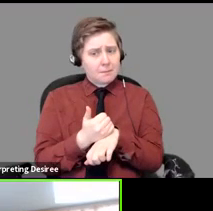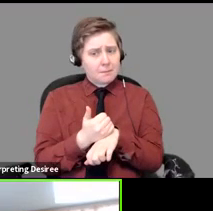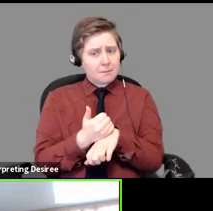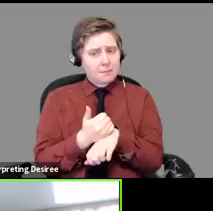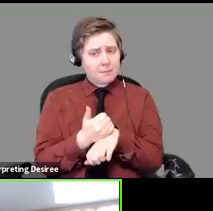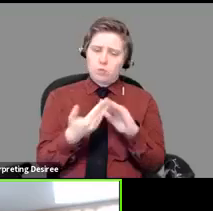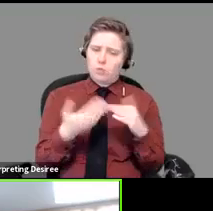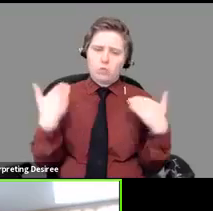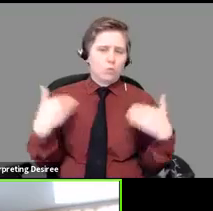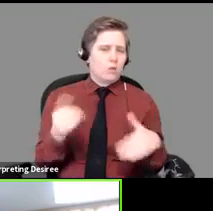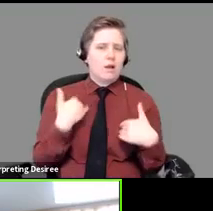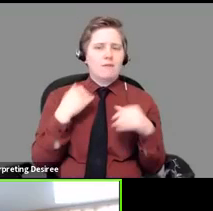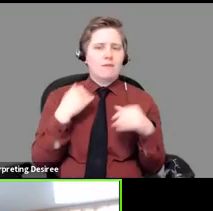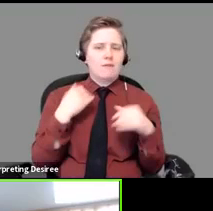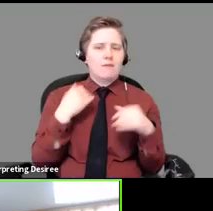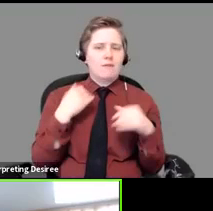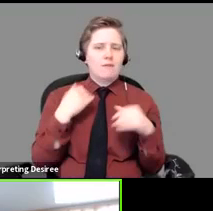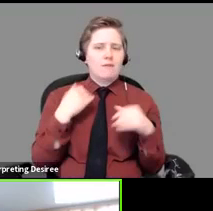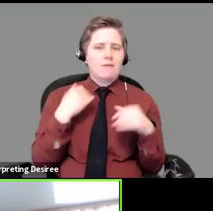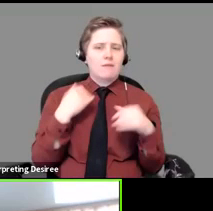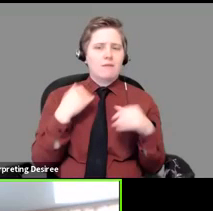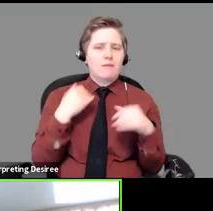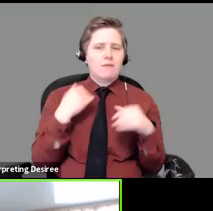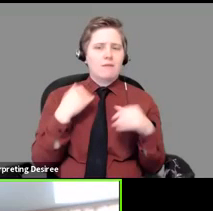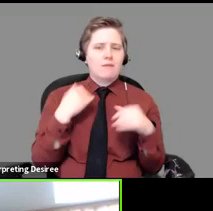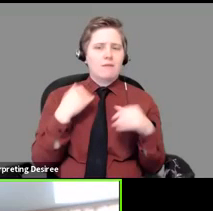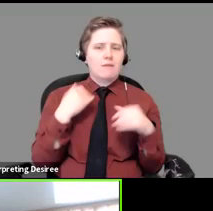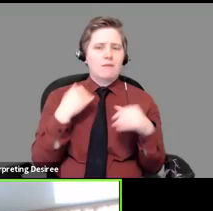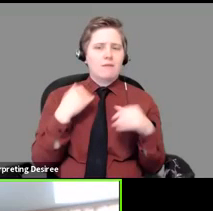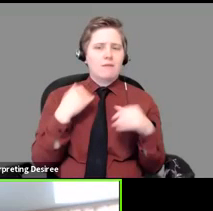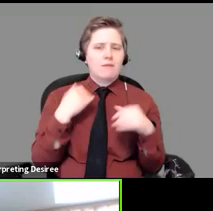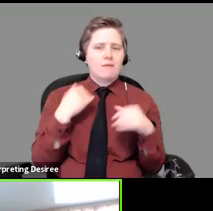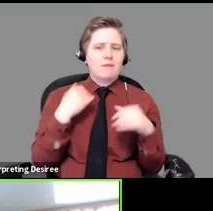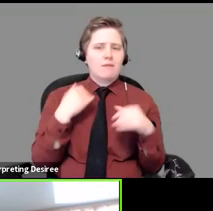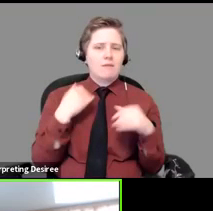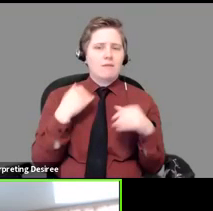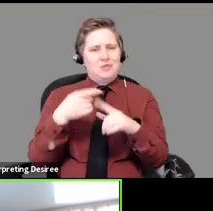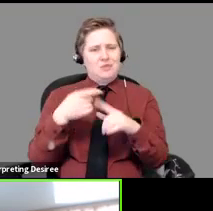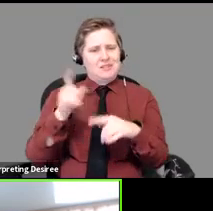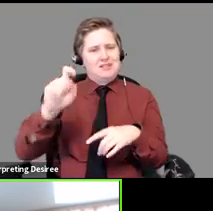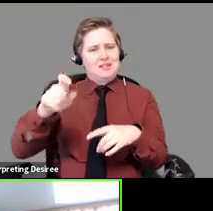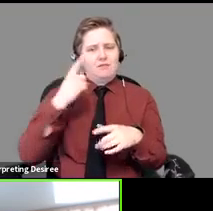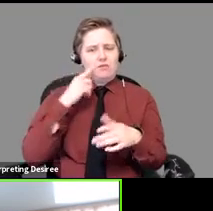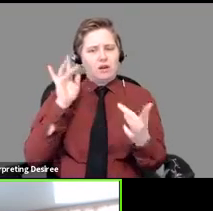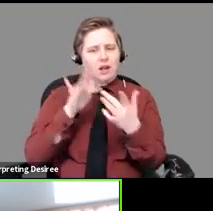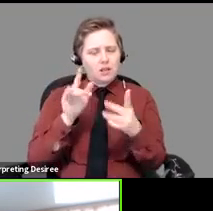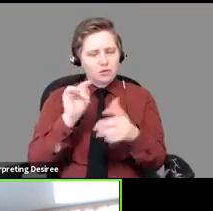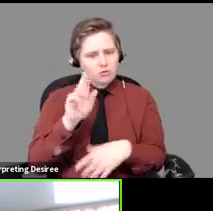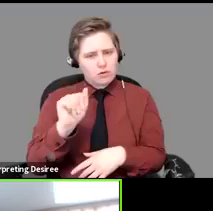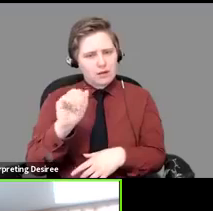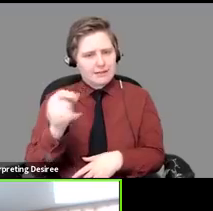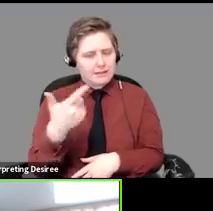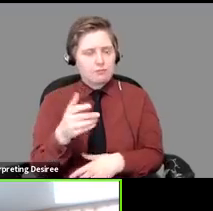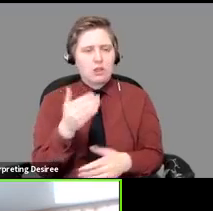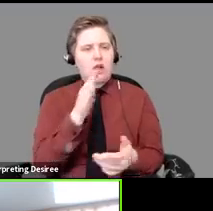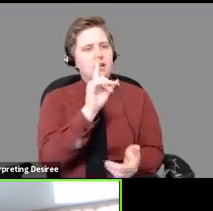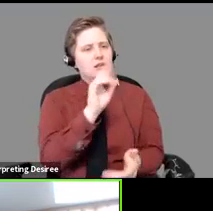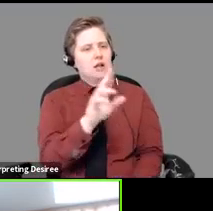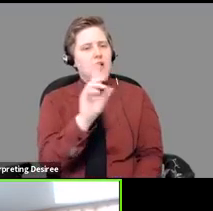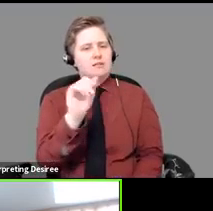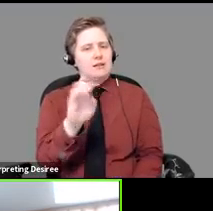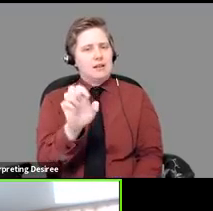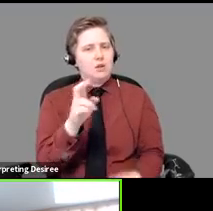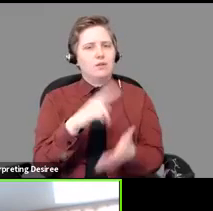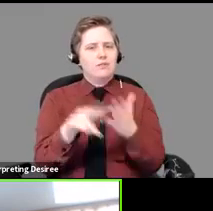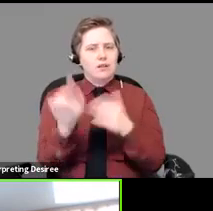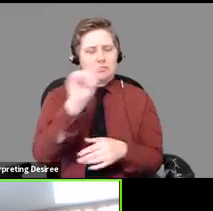to have the ability to respond effectively and efficiently when it needed to for contact tracing. So Dr. Dake and University of Toledo, they've done a great job,